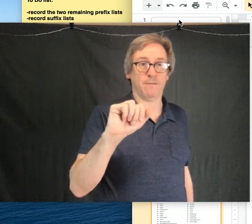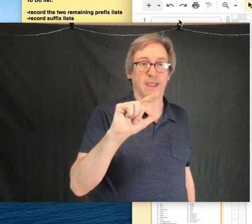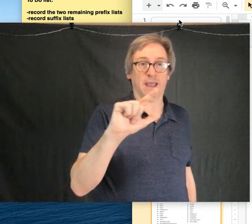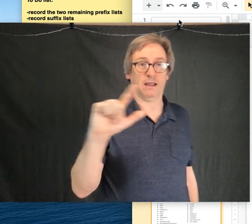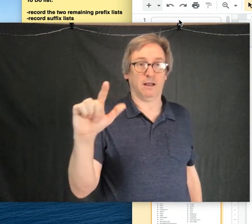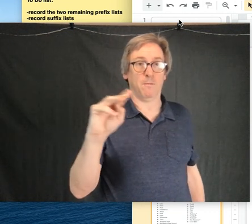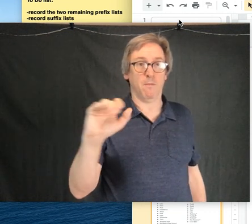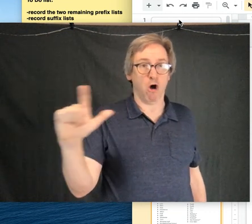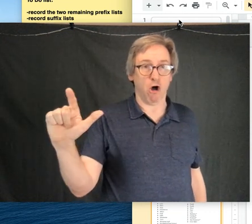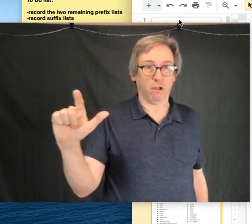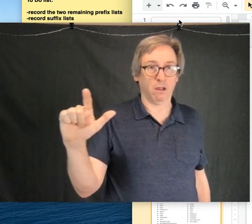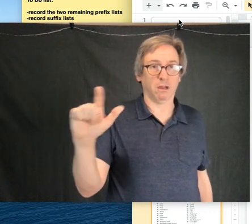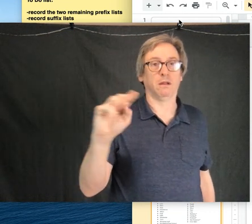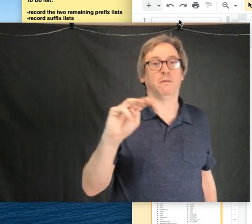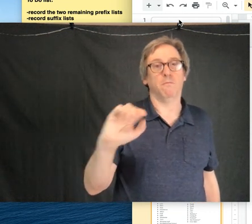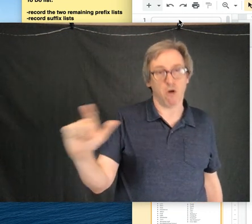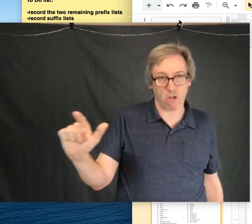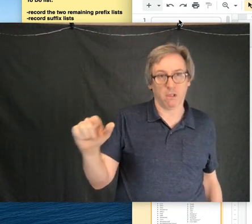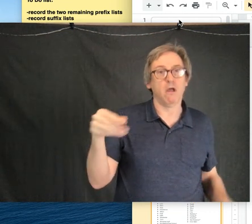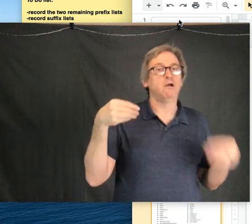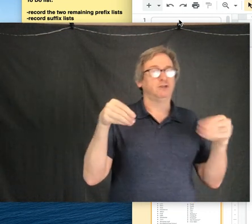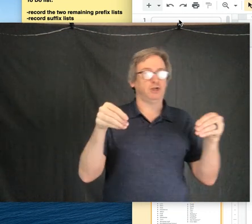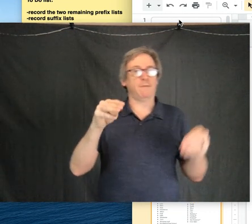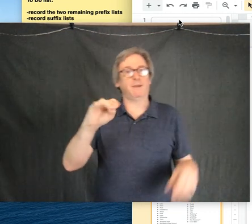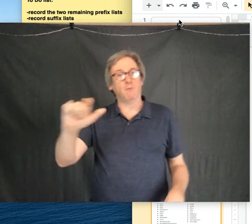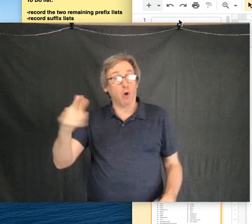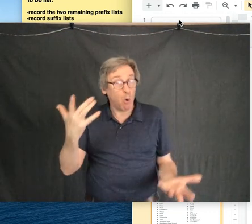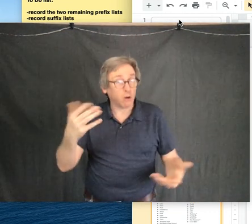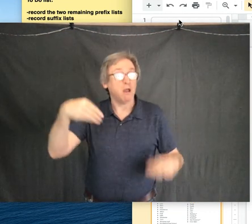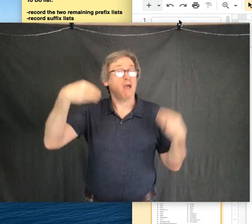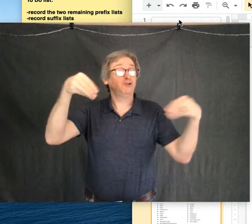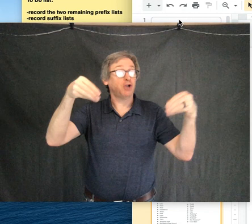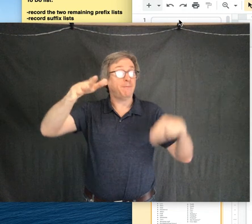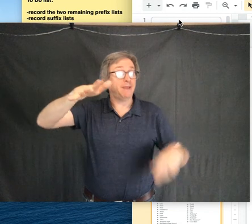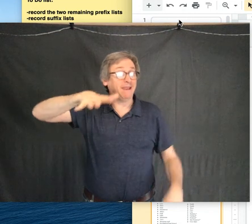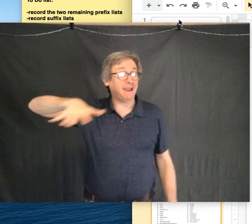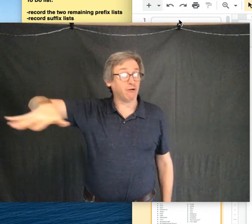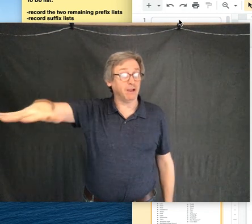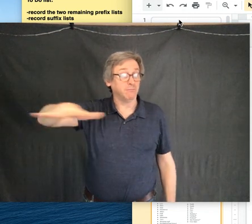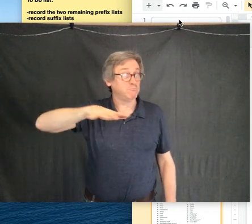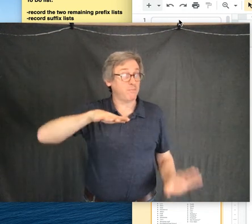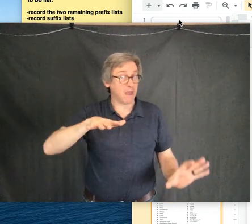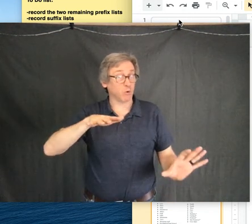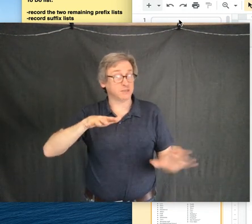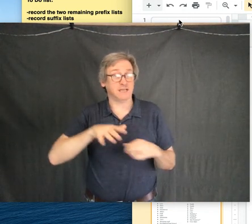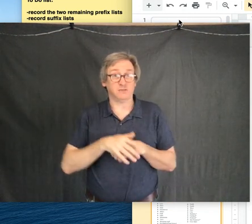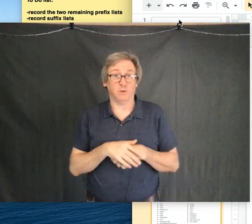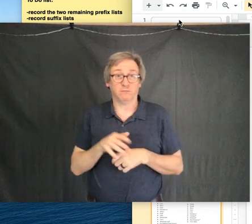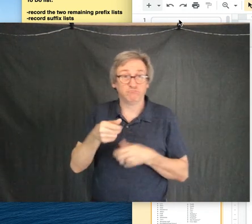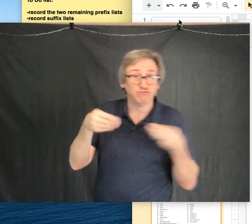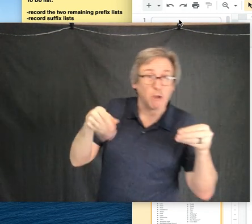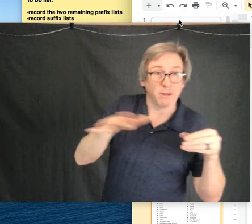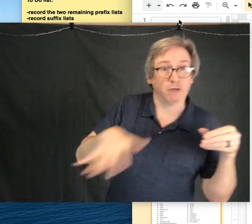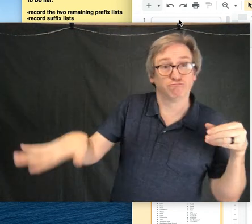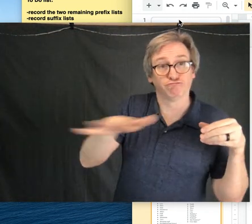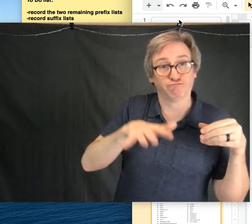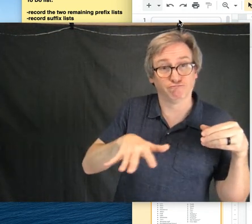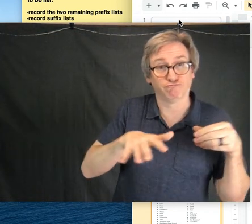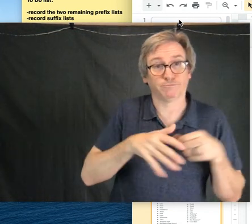so M-A-L-L. Mall. Mall. Shopping mall, or shopping area. That works as well.